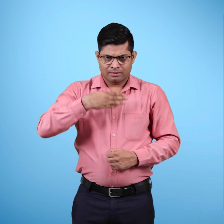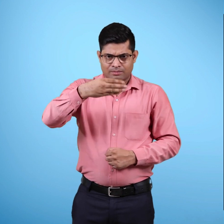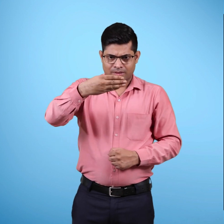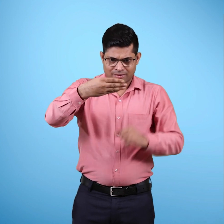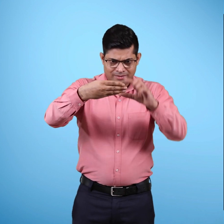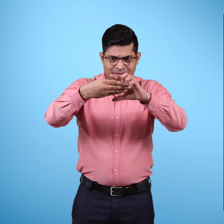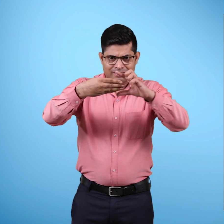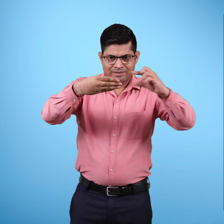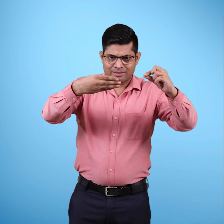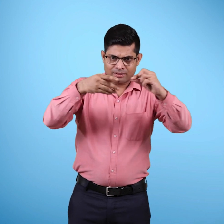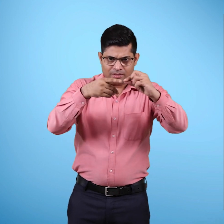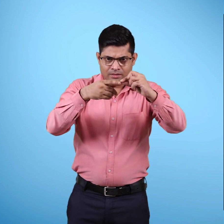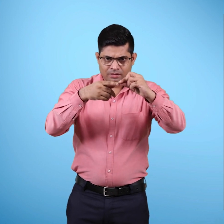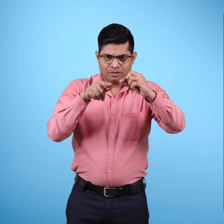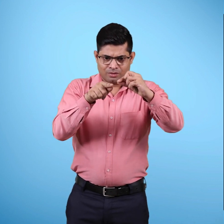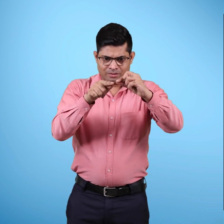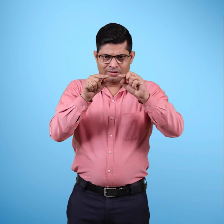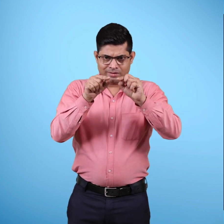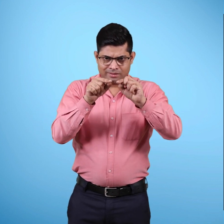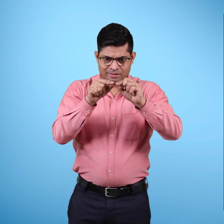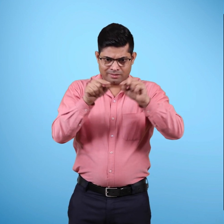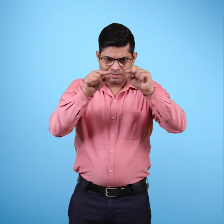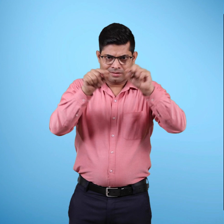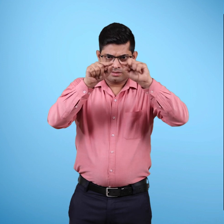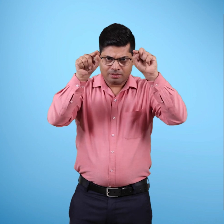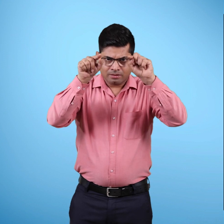Do you notice that leaf venation and the type of roots in a plant